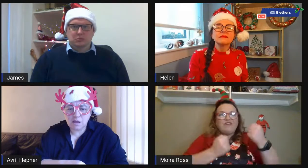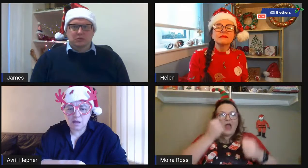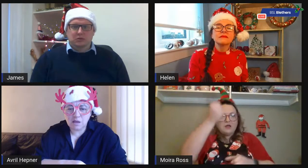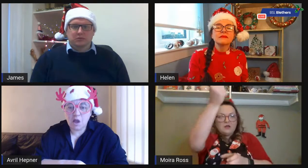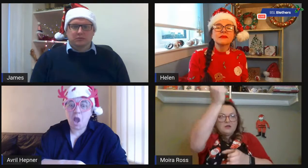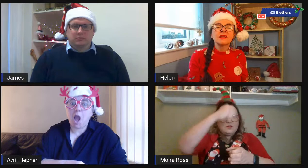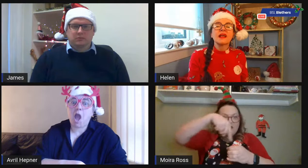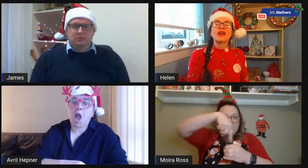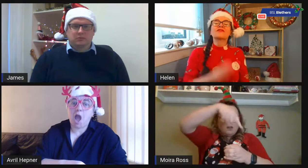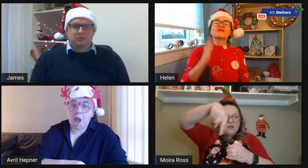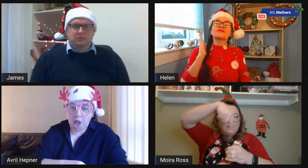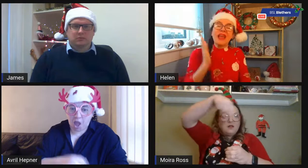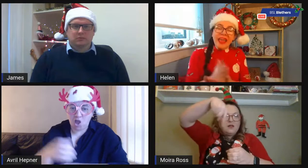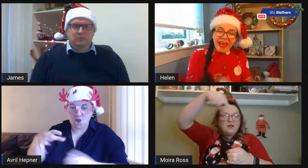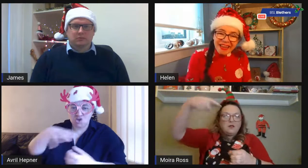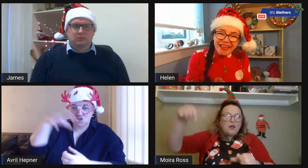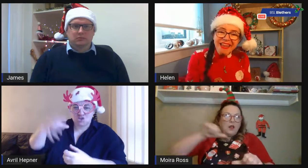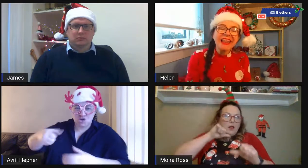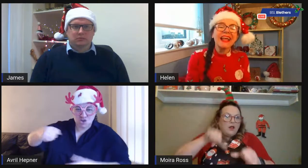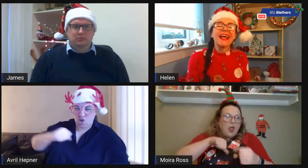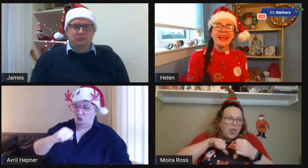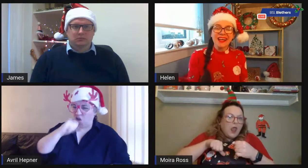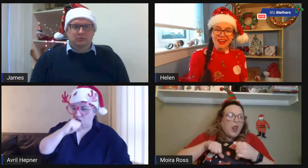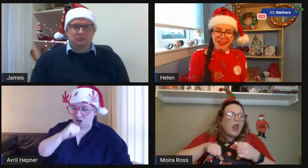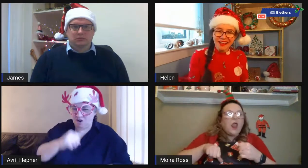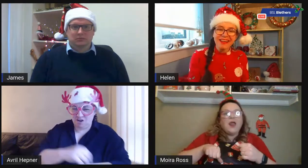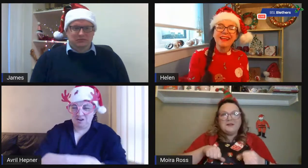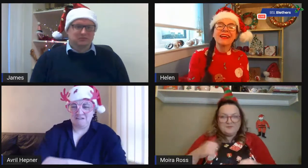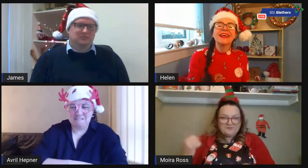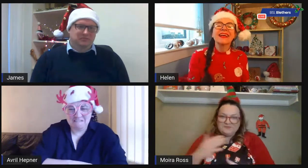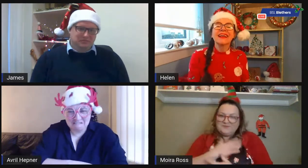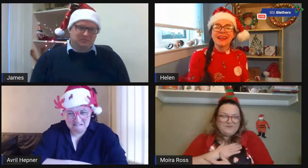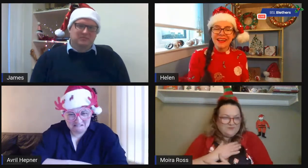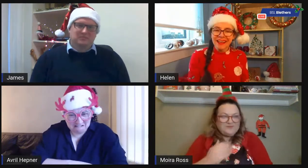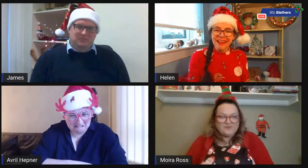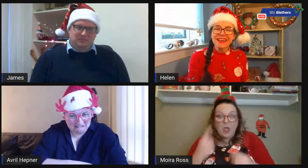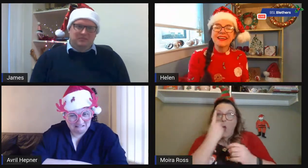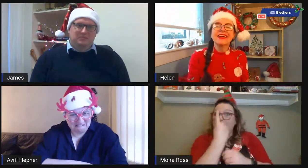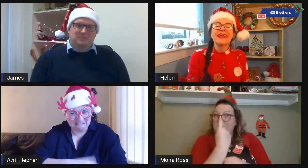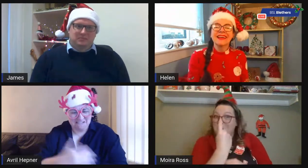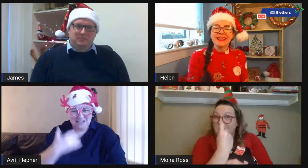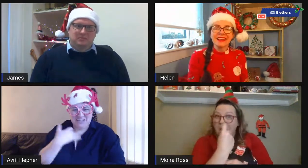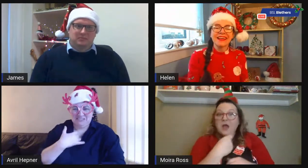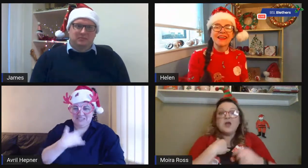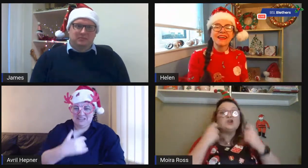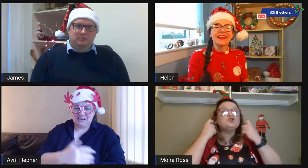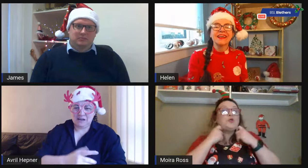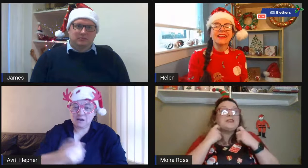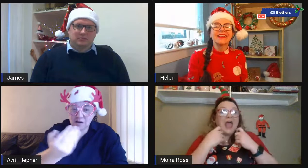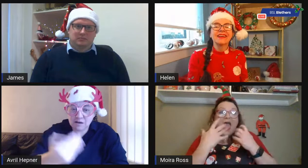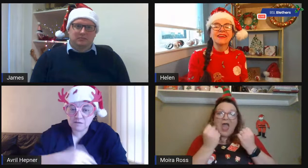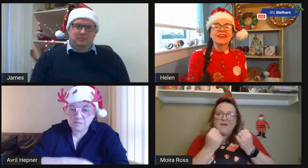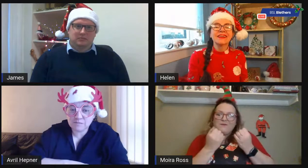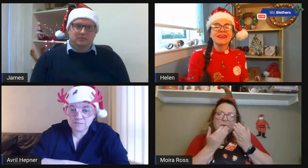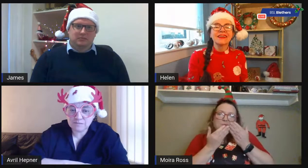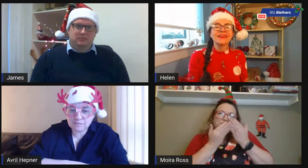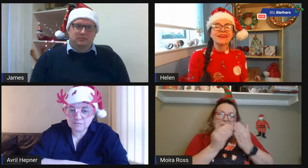No, I don't. I think my dog only likes it when the ice cream van comes. Likes a Mr. Whippy, loves one of those.